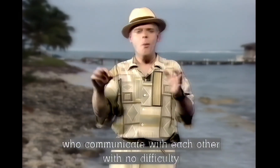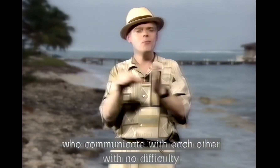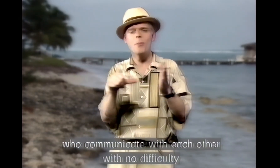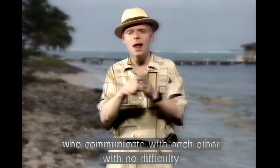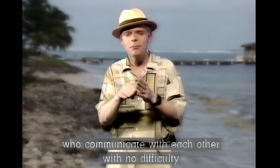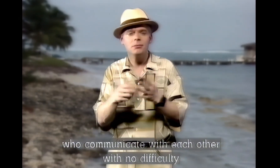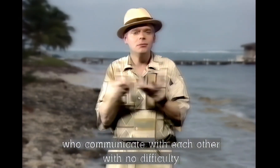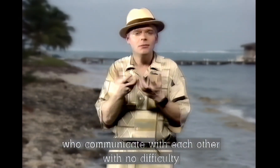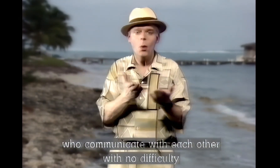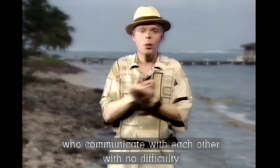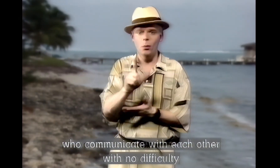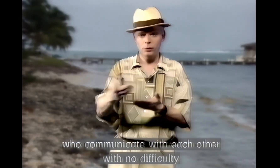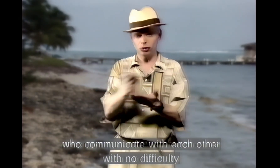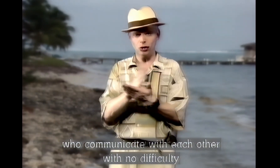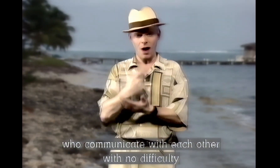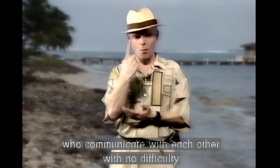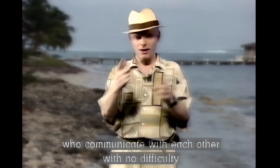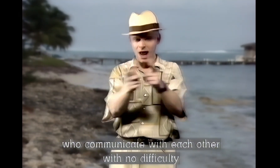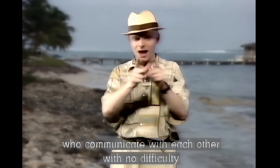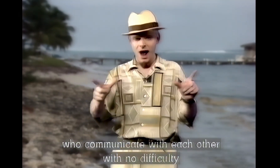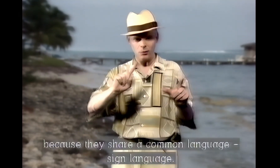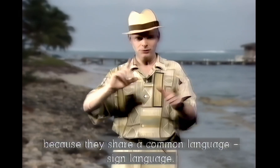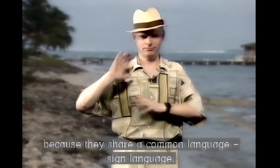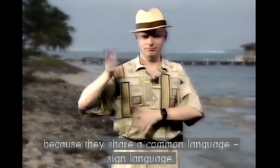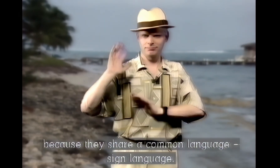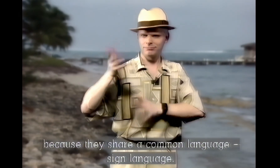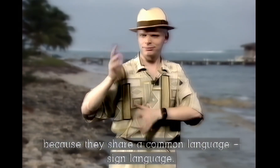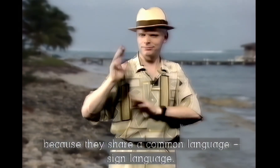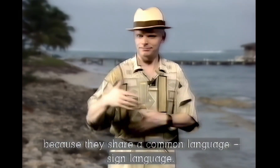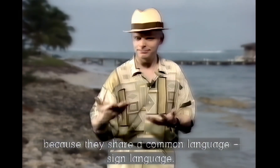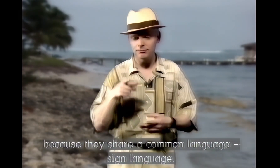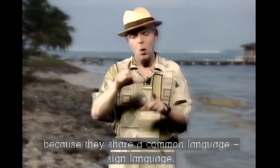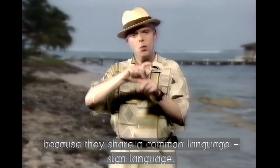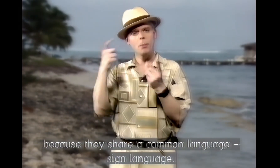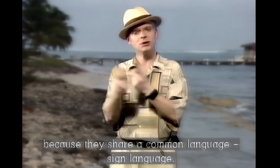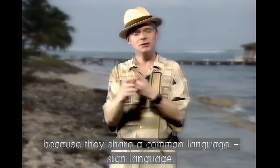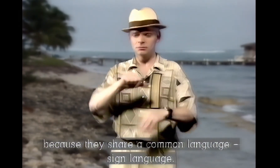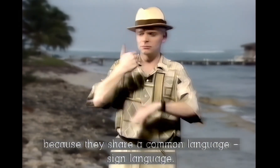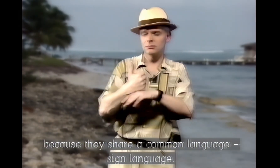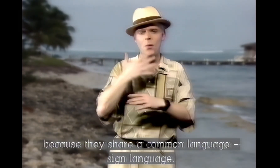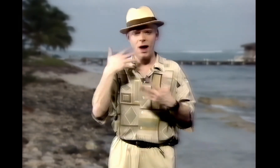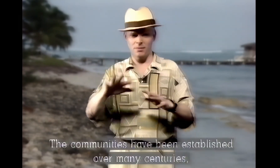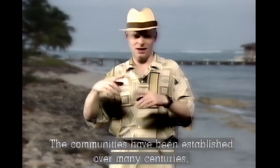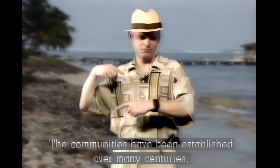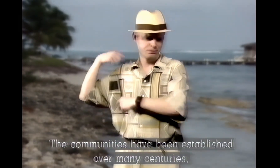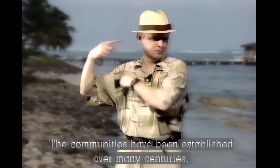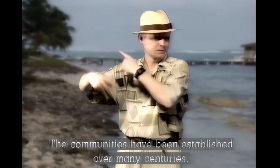other with no difficulty, because they share a common language, sign language. The communities have been established over